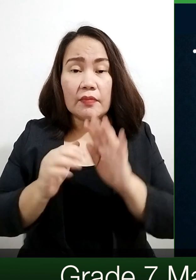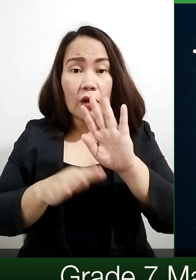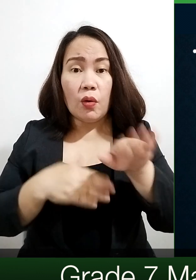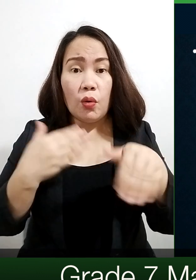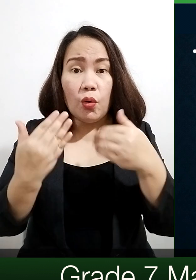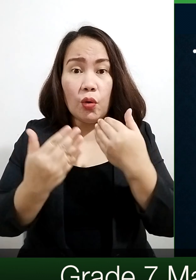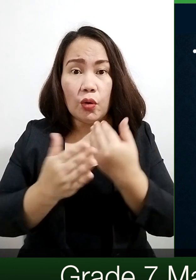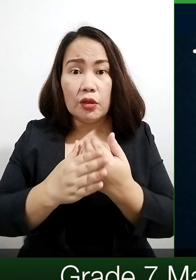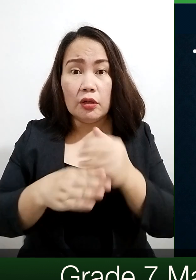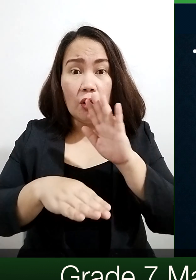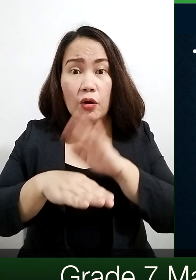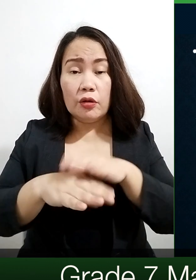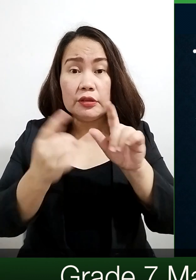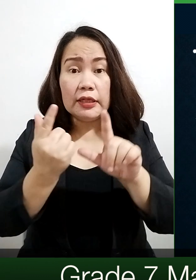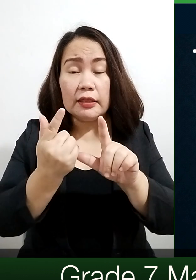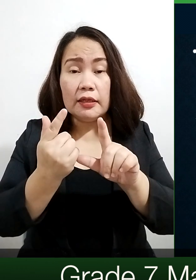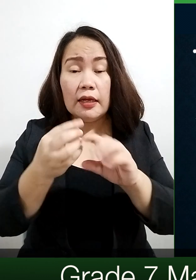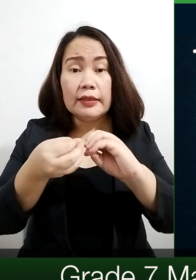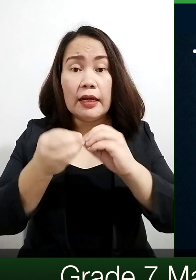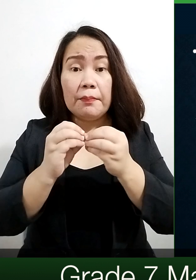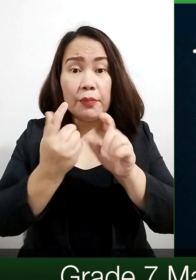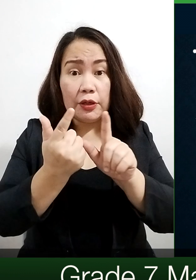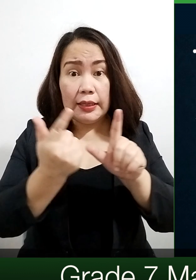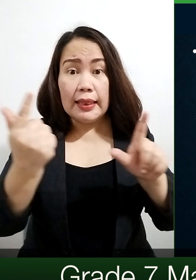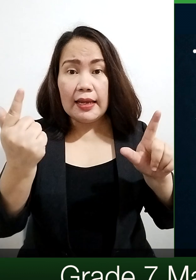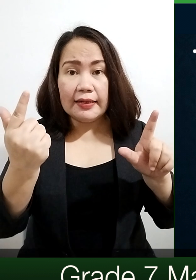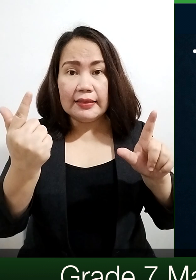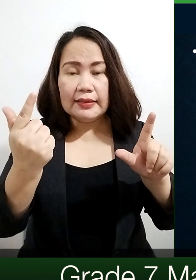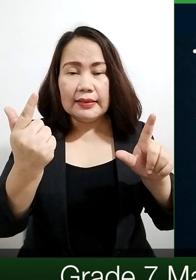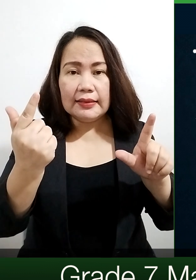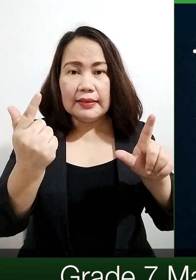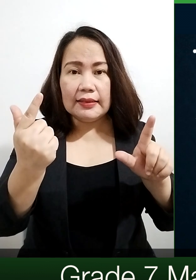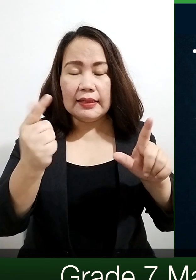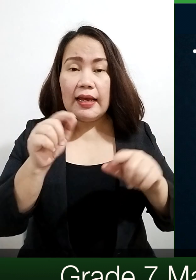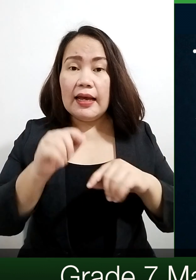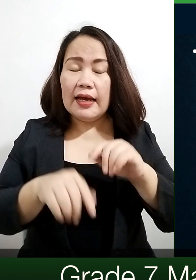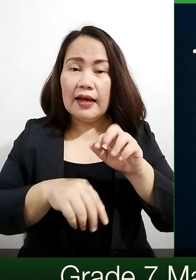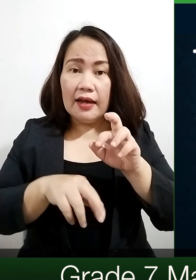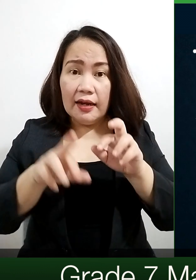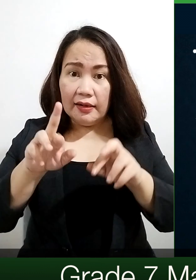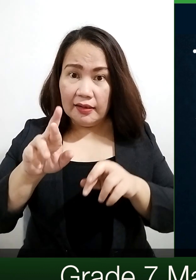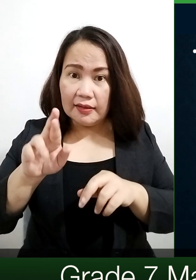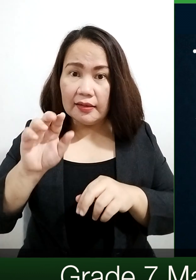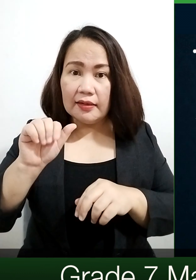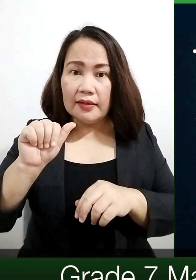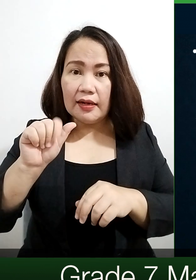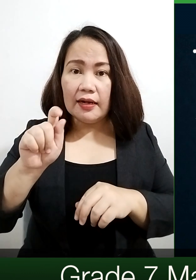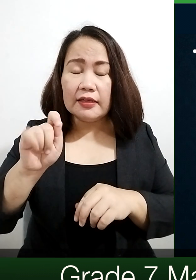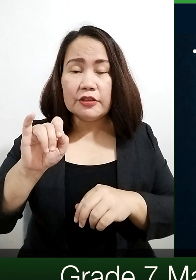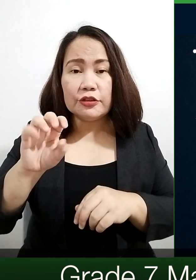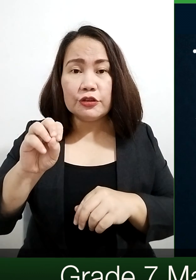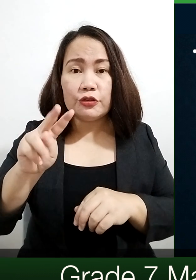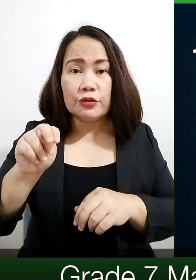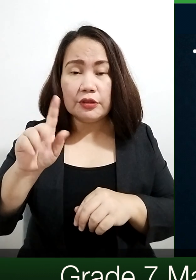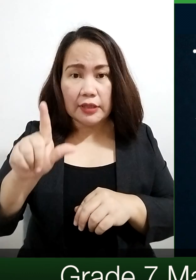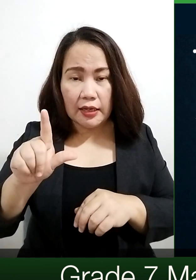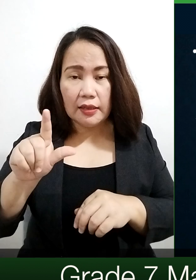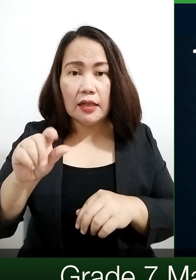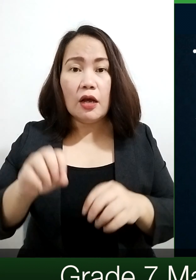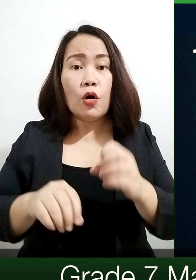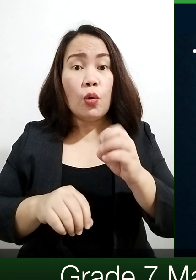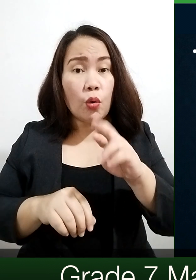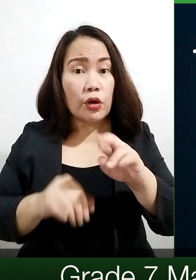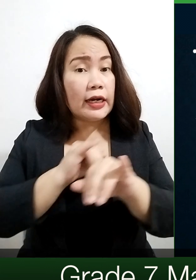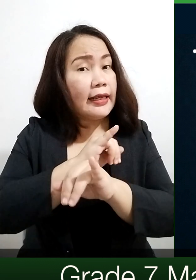all can be found on the number line. So, lahat ng yon, rational or irrational, can be found on the